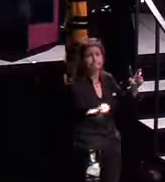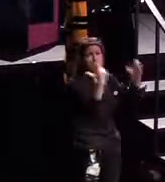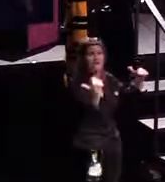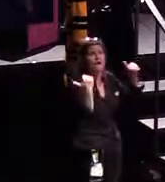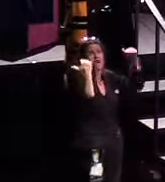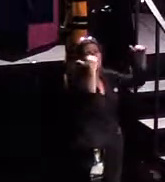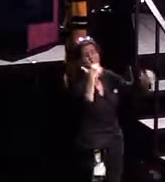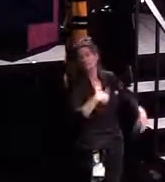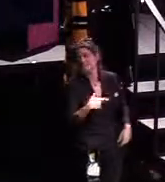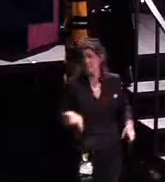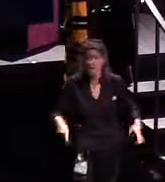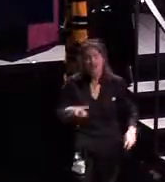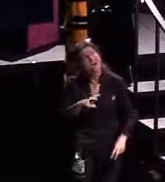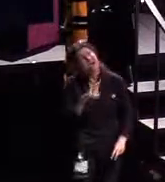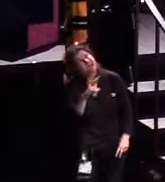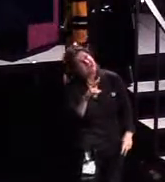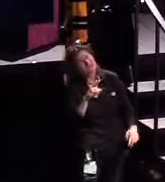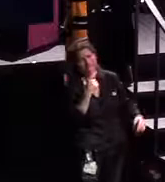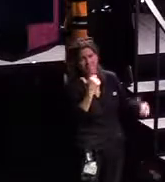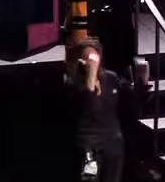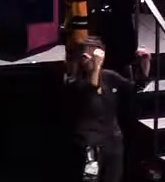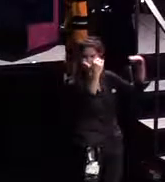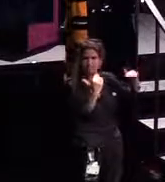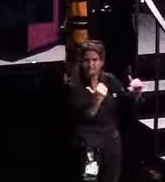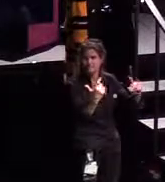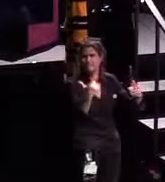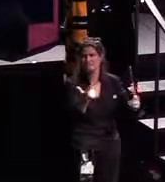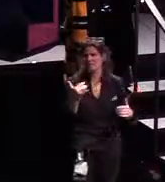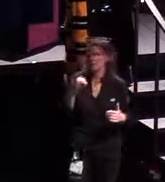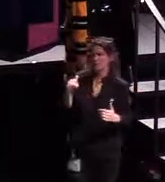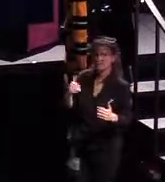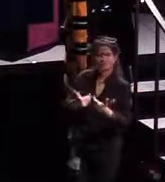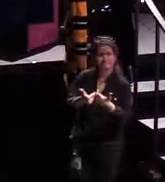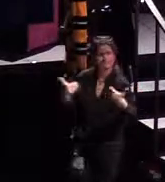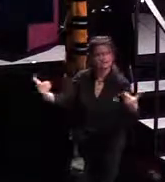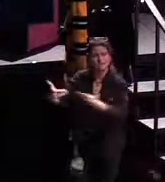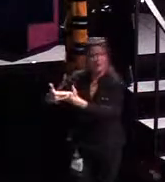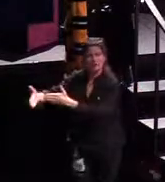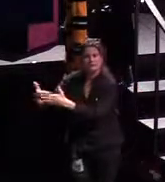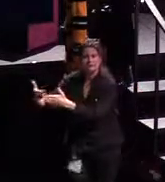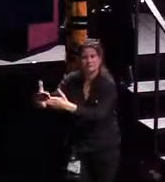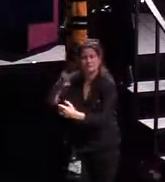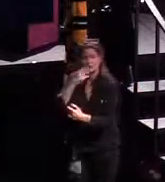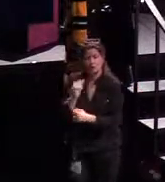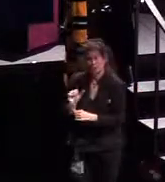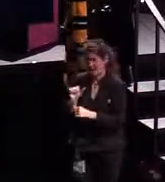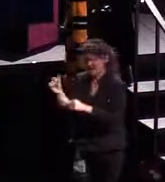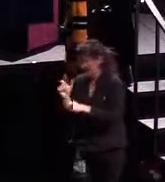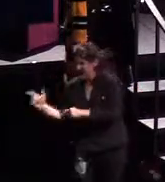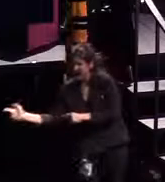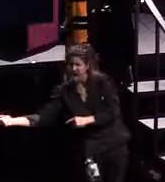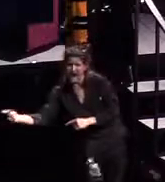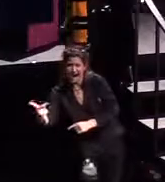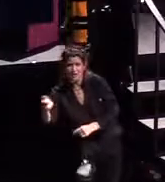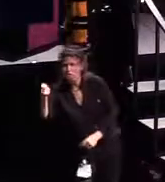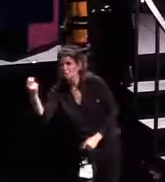height. Or having to go through a separate entrance, usually via the bins. Biscuit,